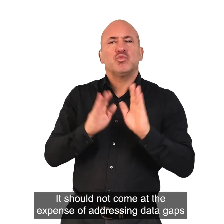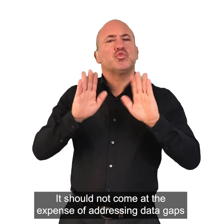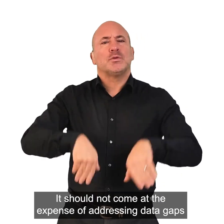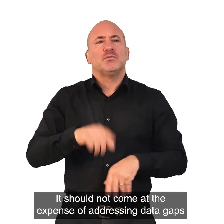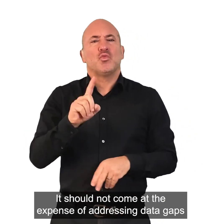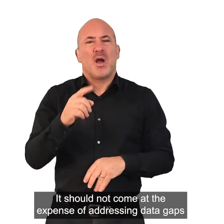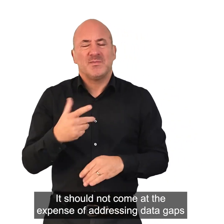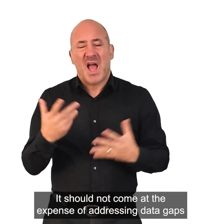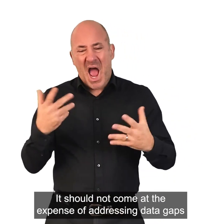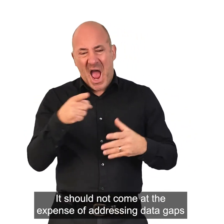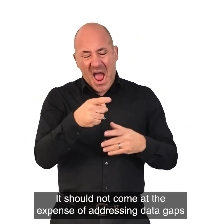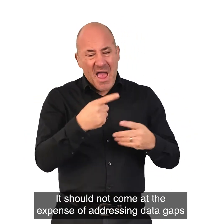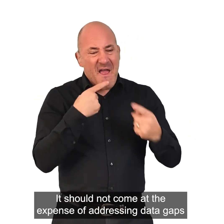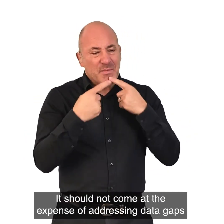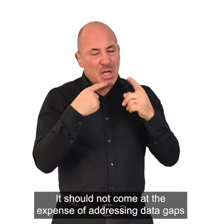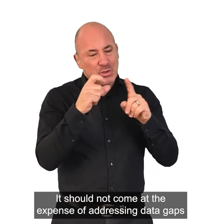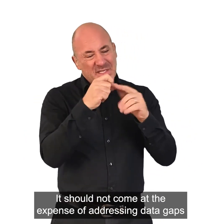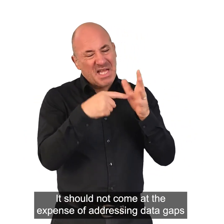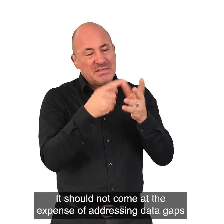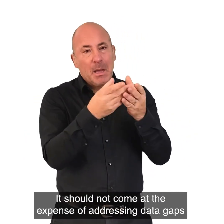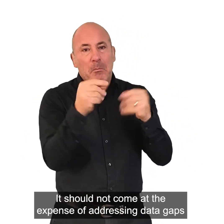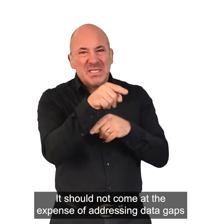It should not come at the expense of addressing data gaps